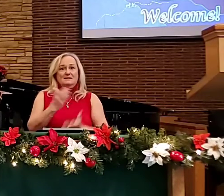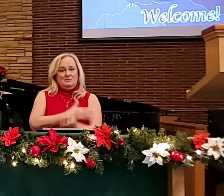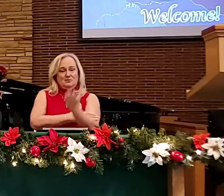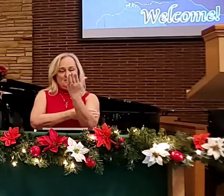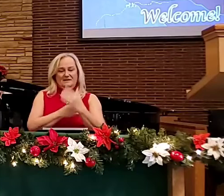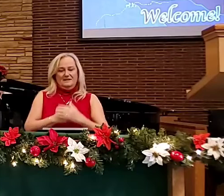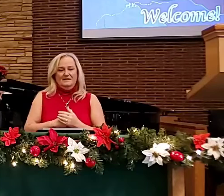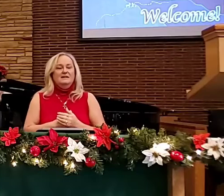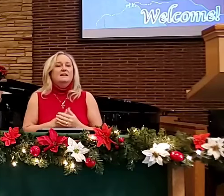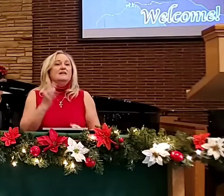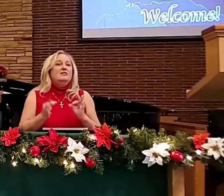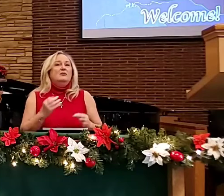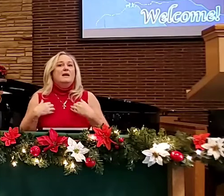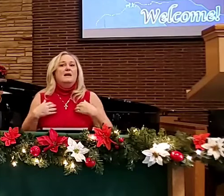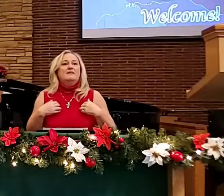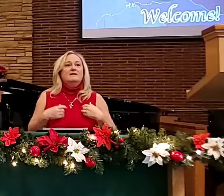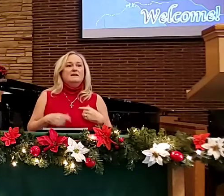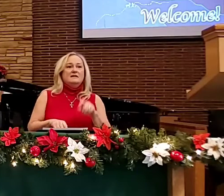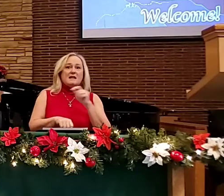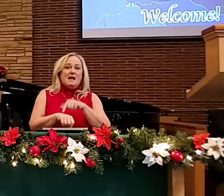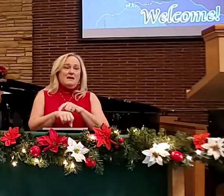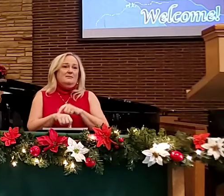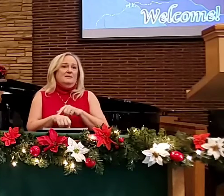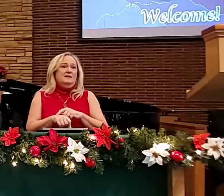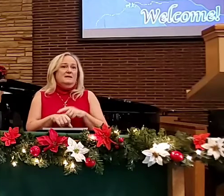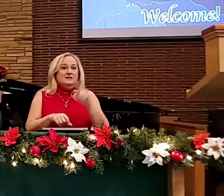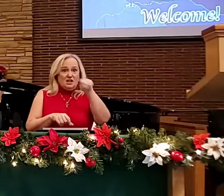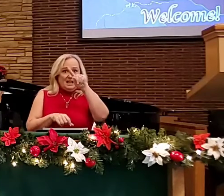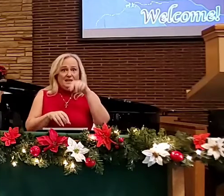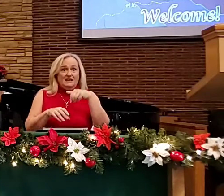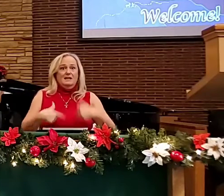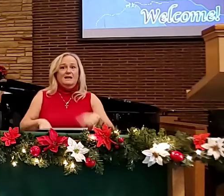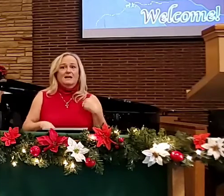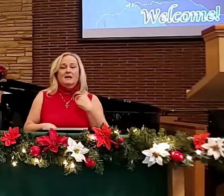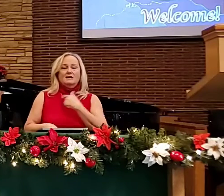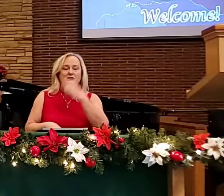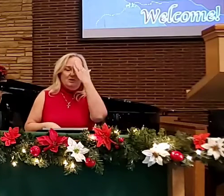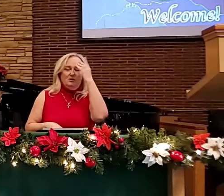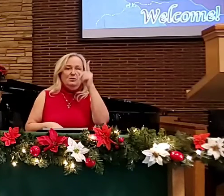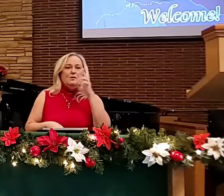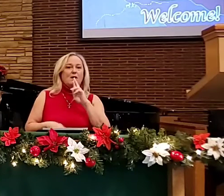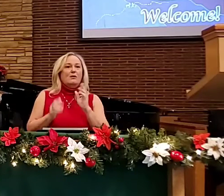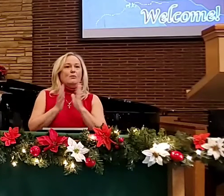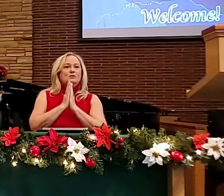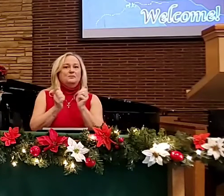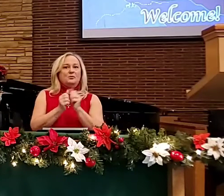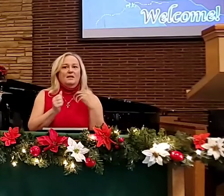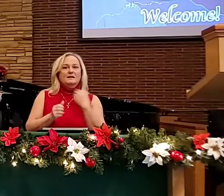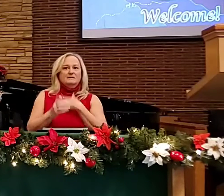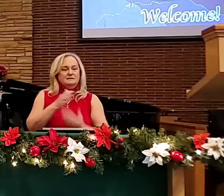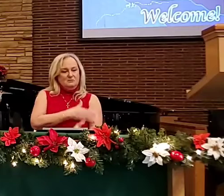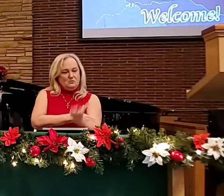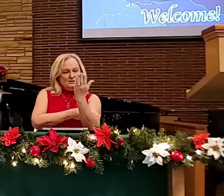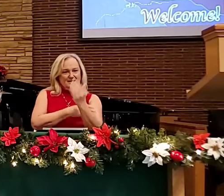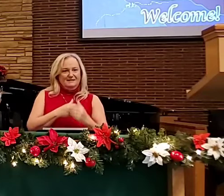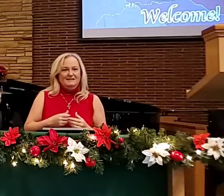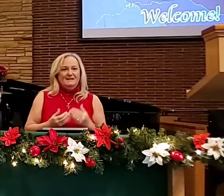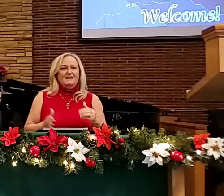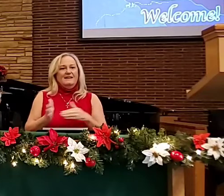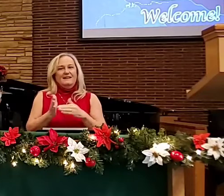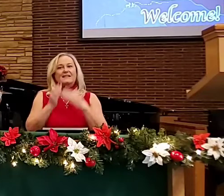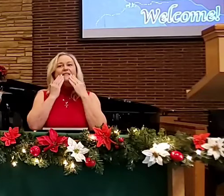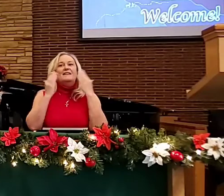morning. If you have the chance, would you check in and let us know you are worshiping with us this morning? And we